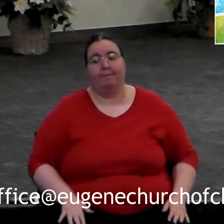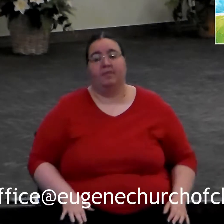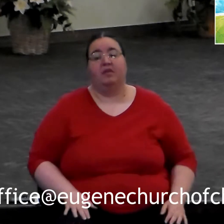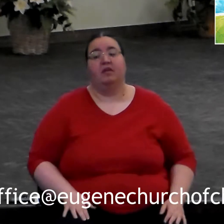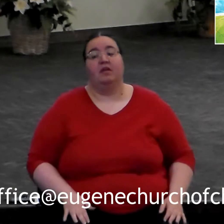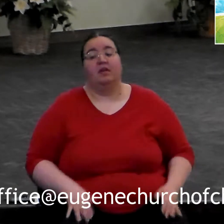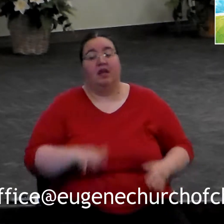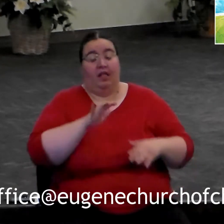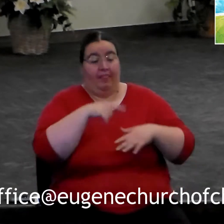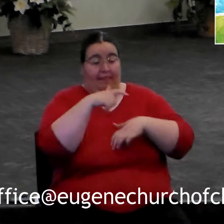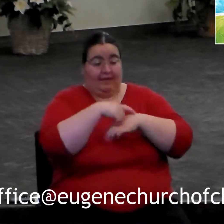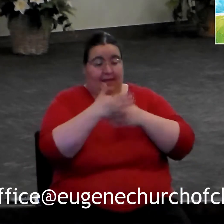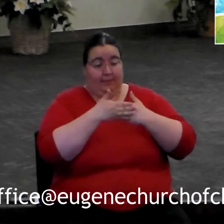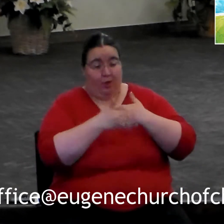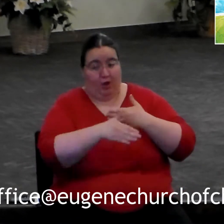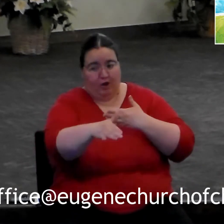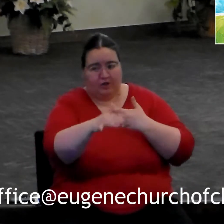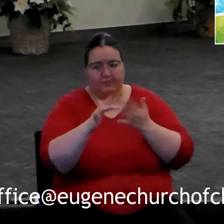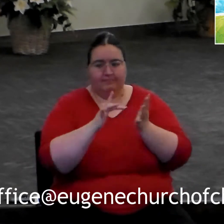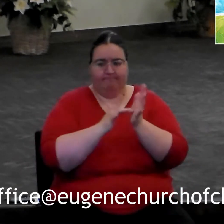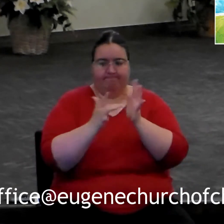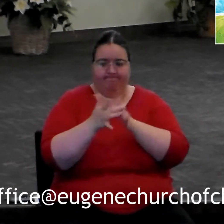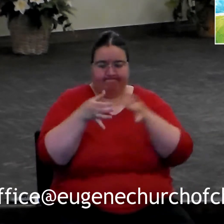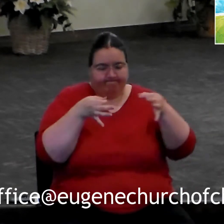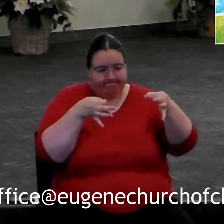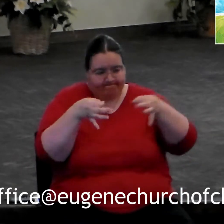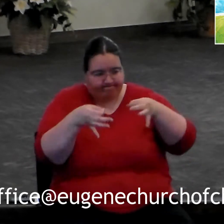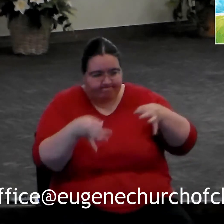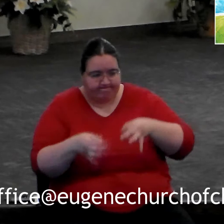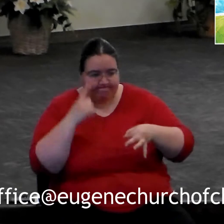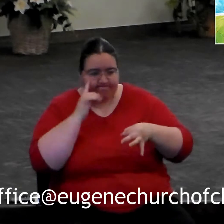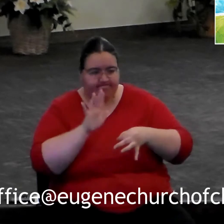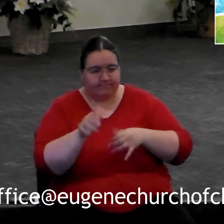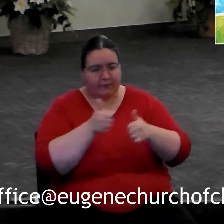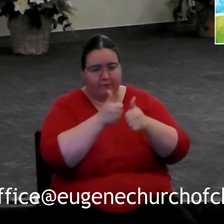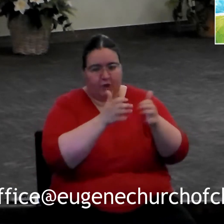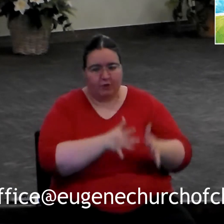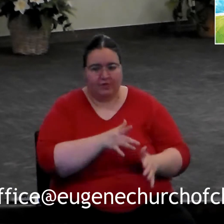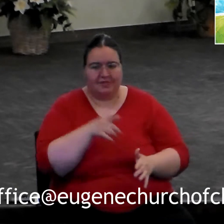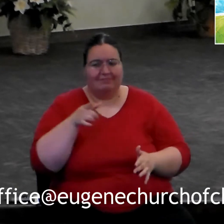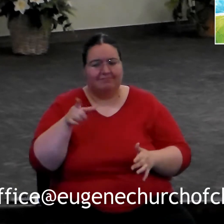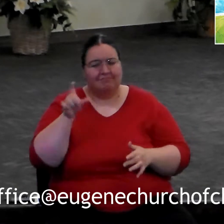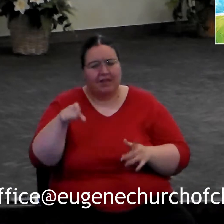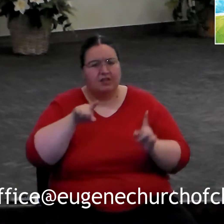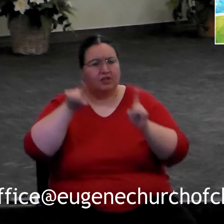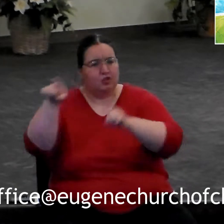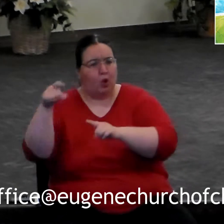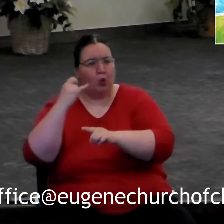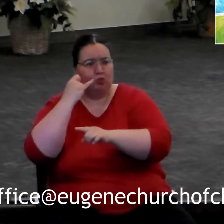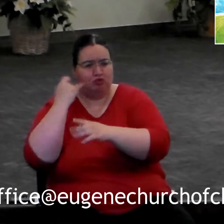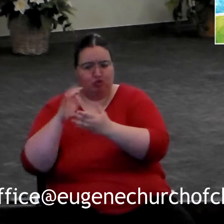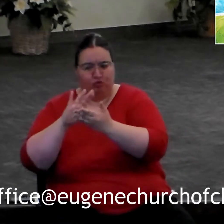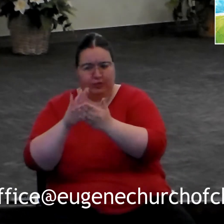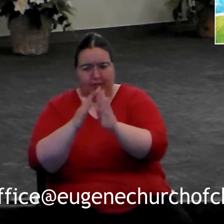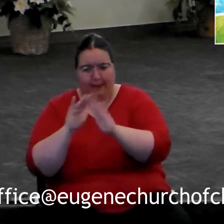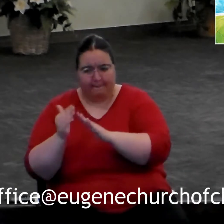began to explain to his disciples that he must go to Jerusalem and suffer many things at the hands of the elders, chief priests, and teachers of the law,